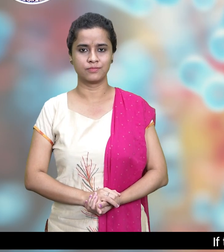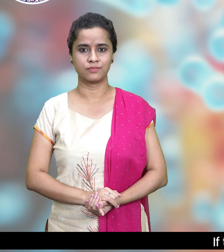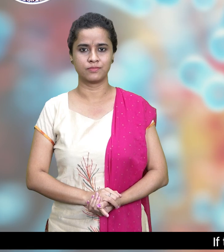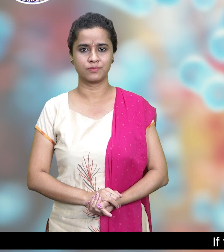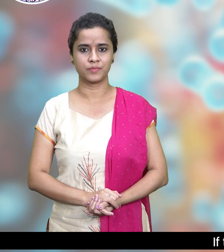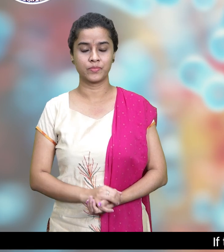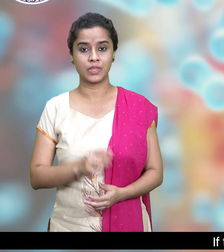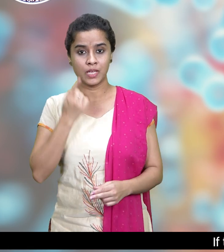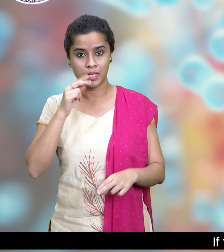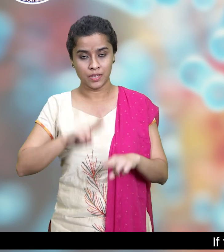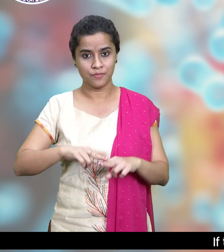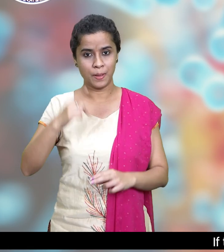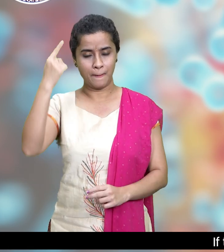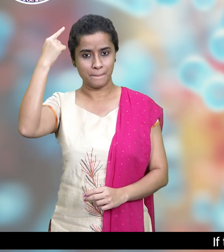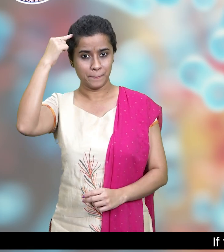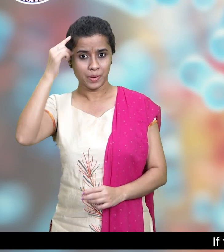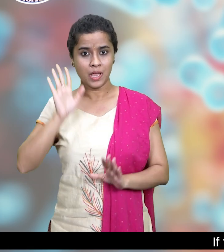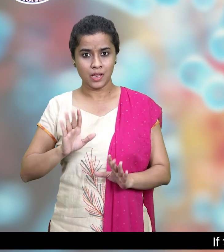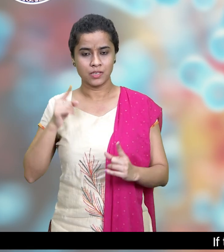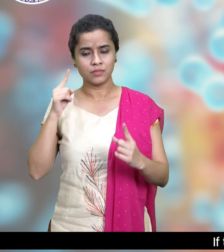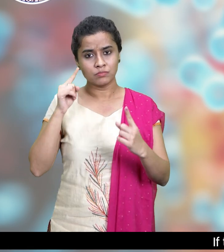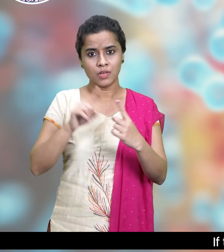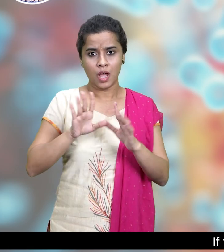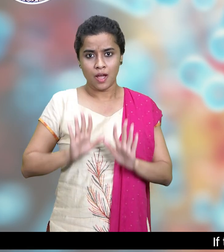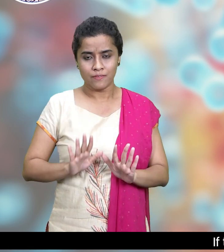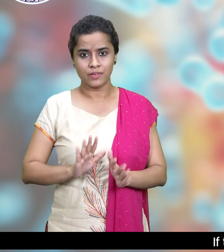If the brain is the target,